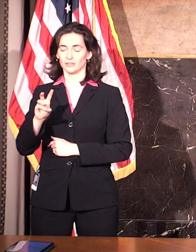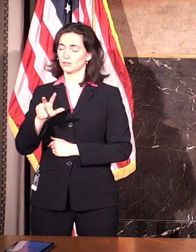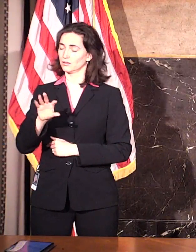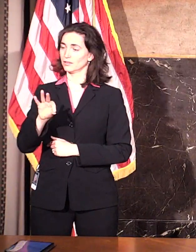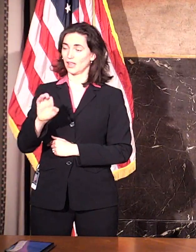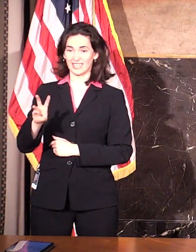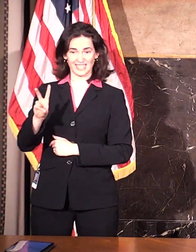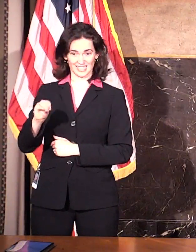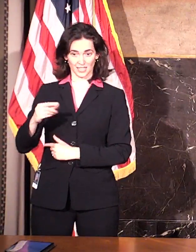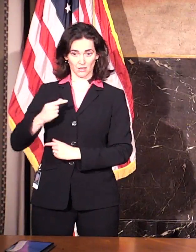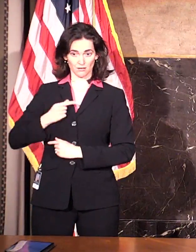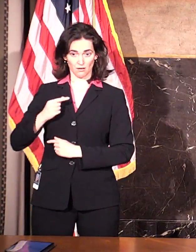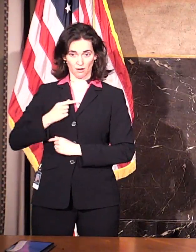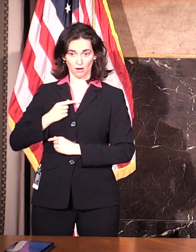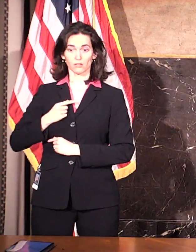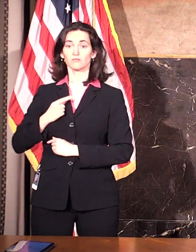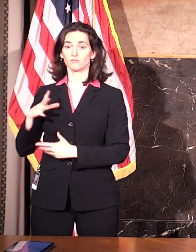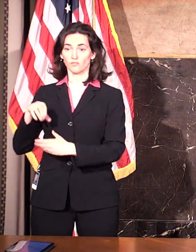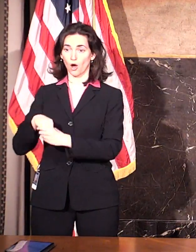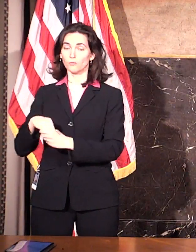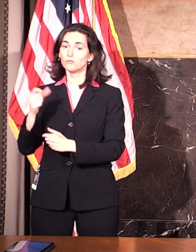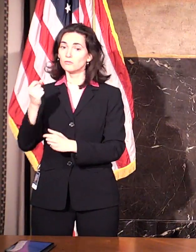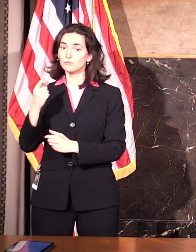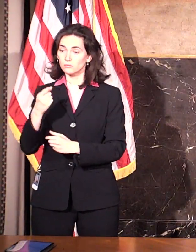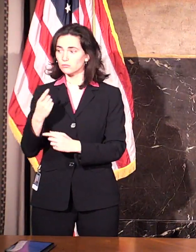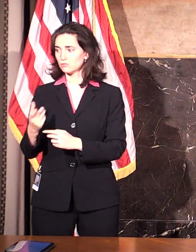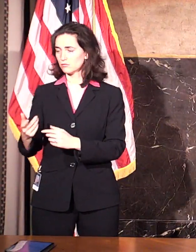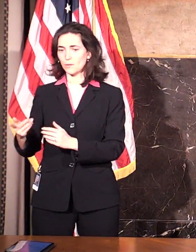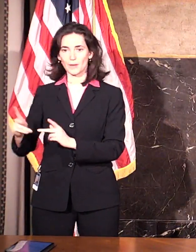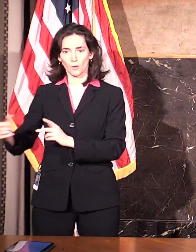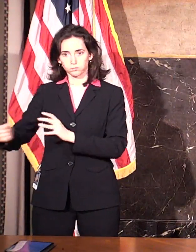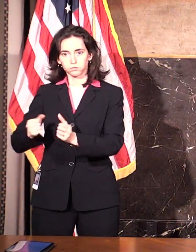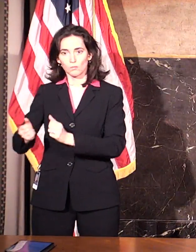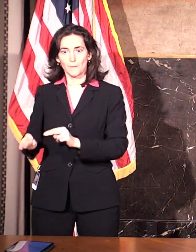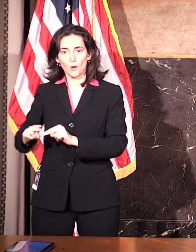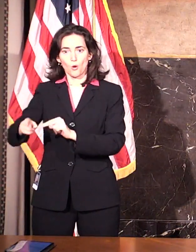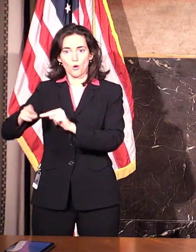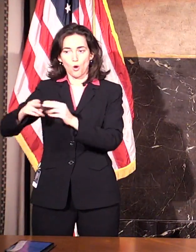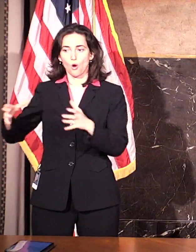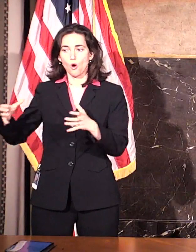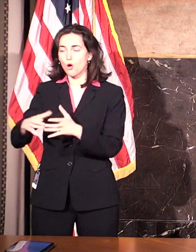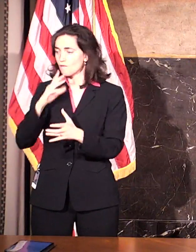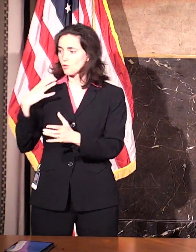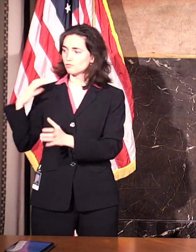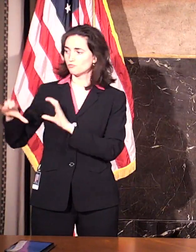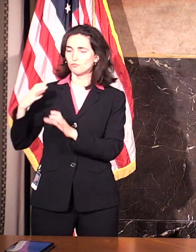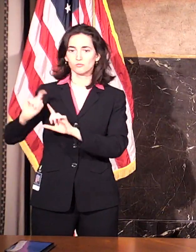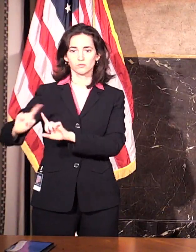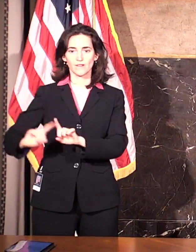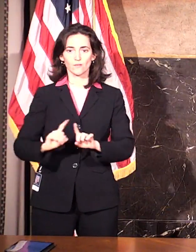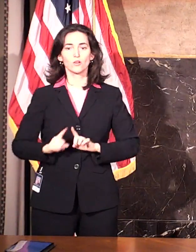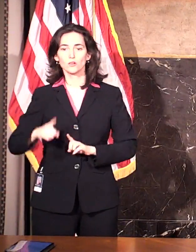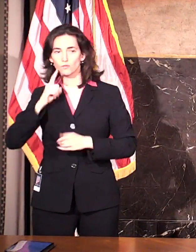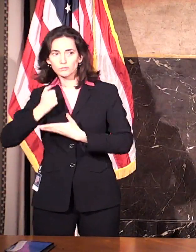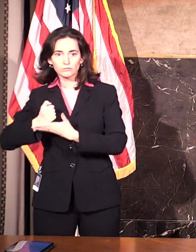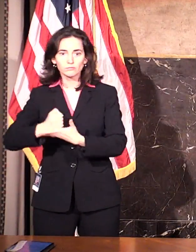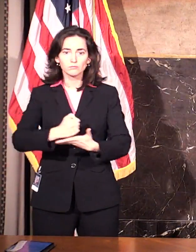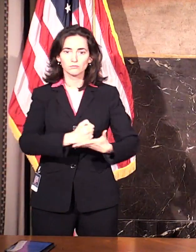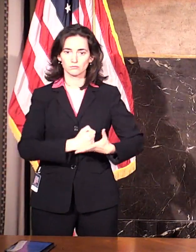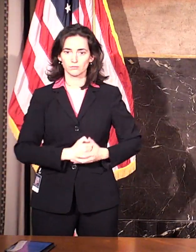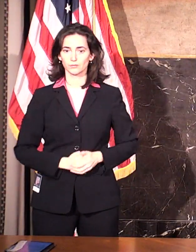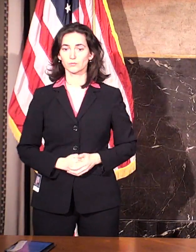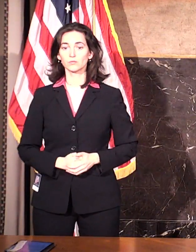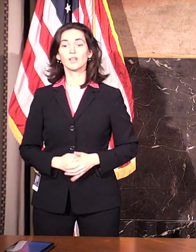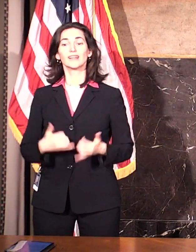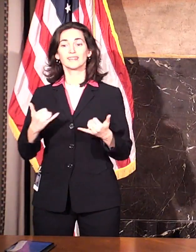and that number increases as it needs to take on additional missions that they are being assigned. Currently, they're